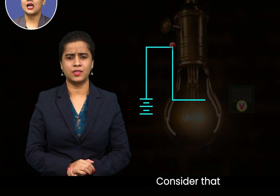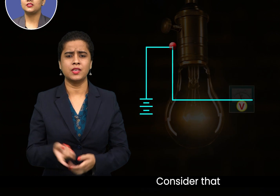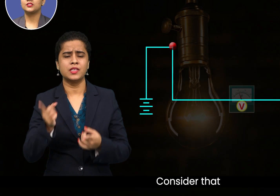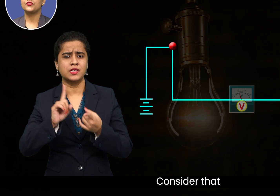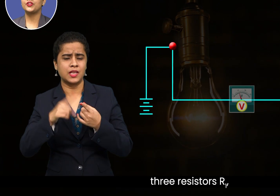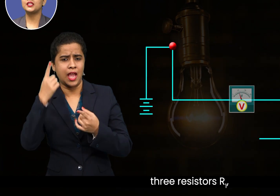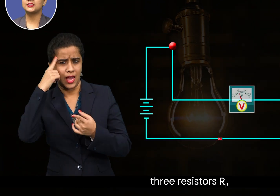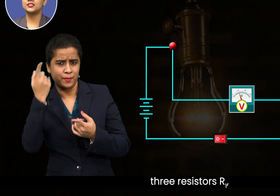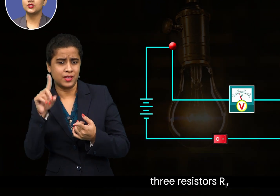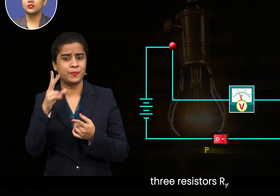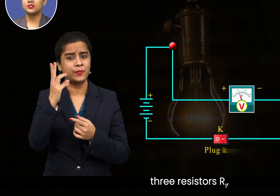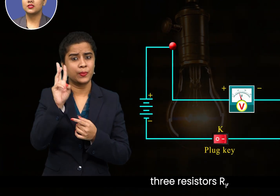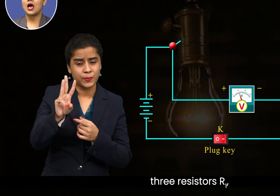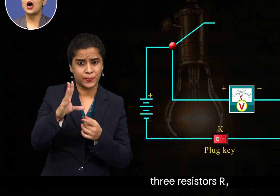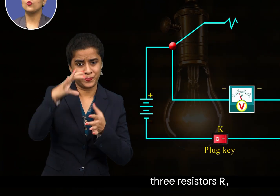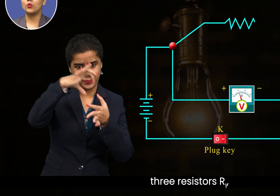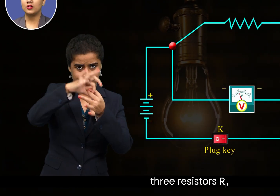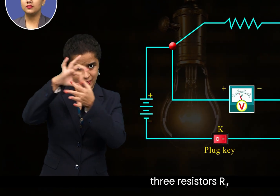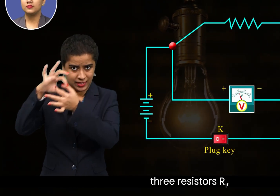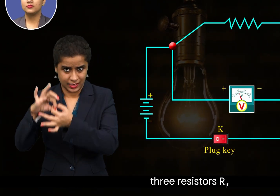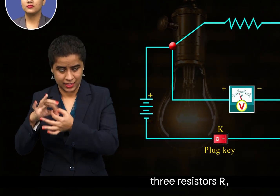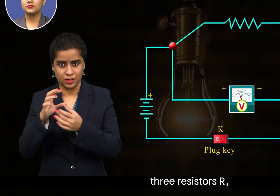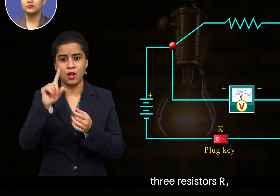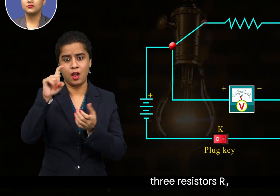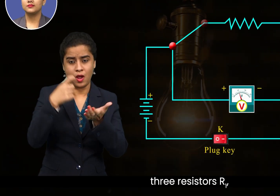Consider that three resistors R1,